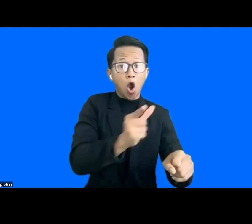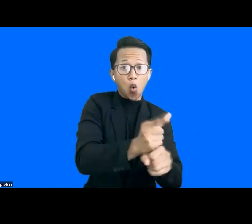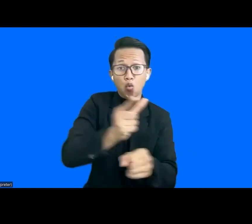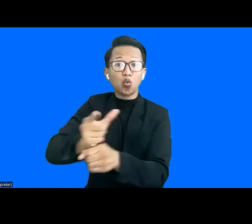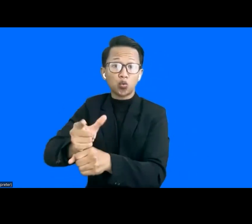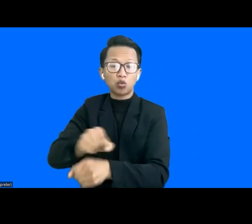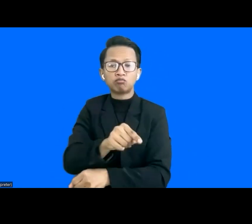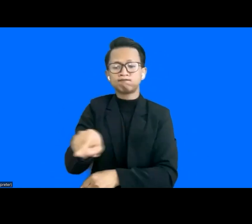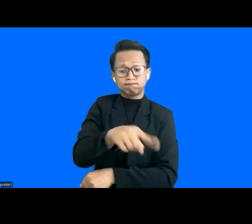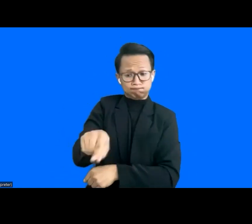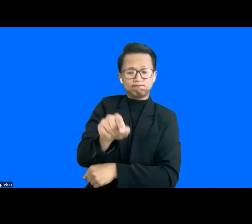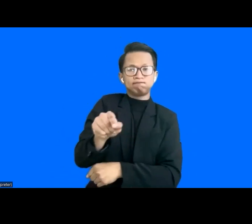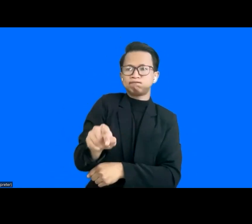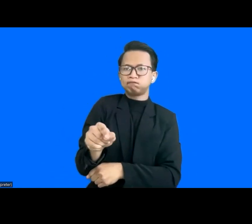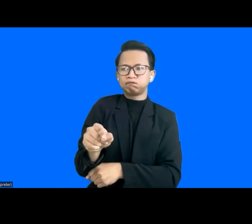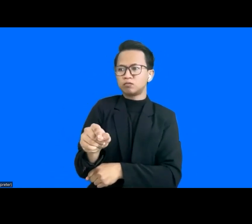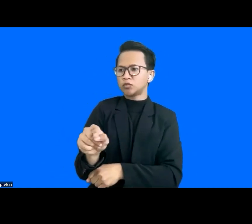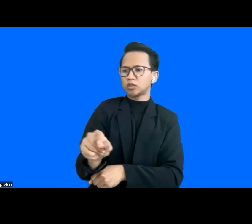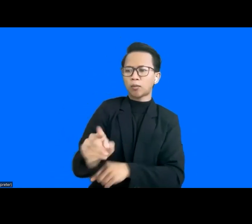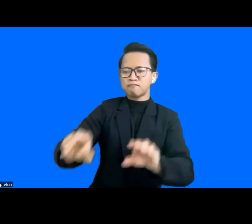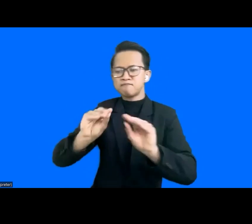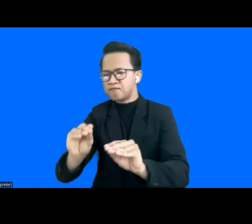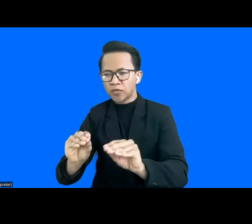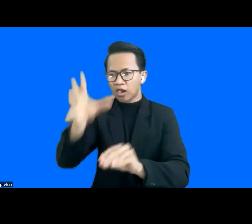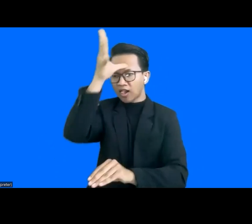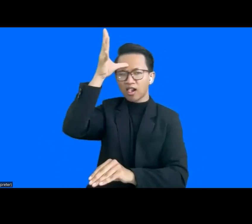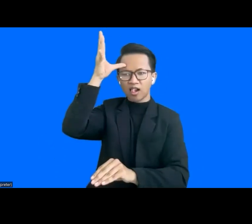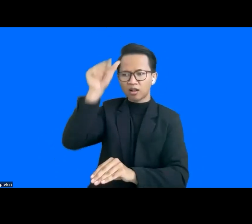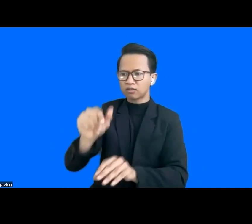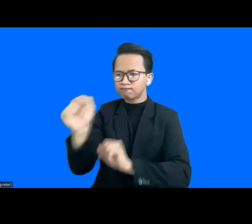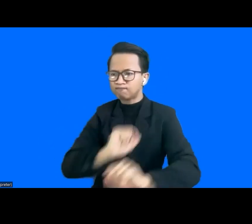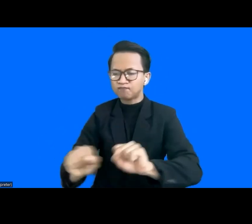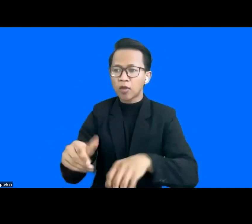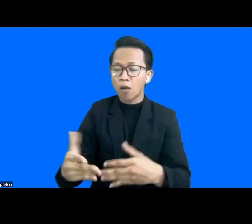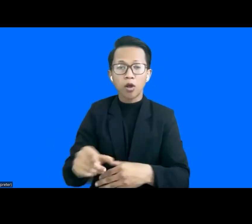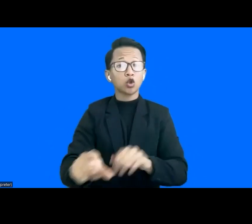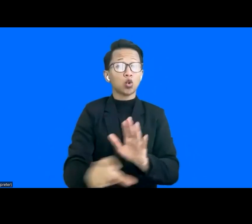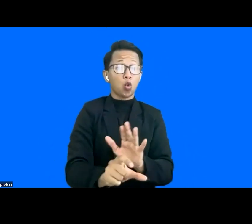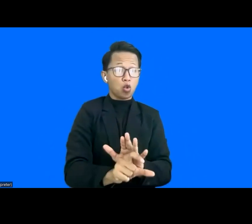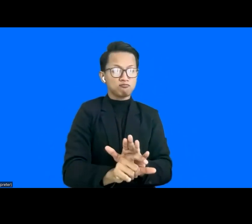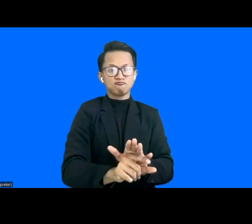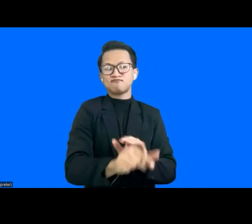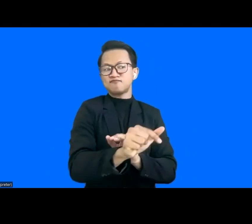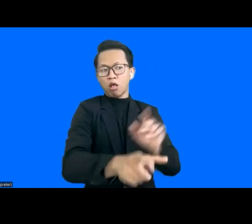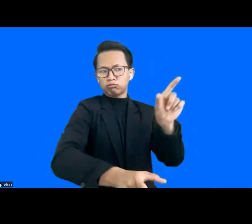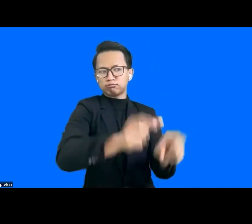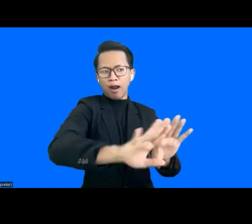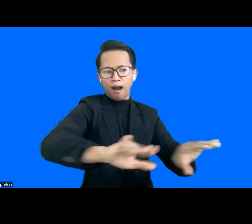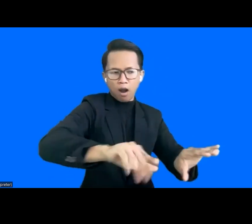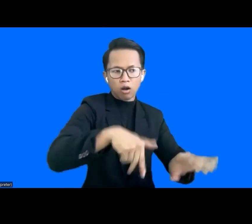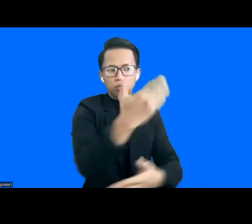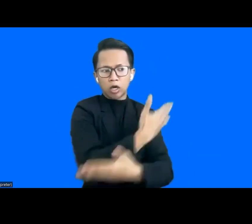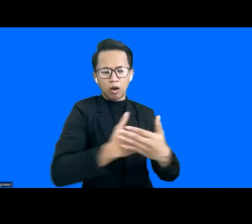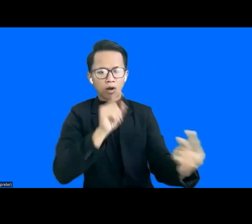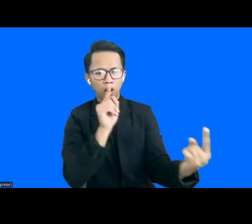not sure as to what to do in class. You know, I mean, if you have students with different abilities, you know, how do you tackle